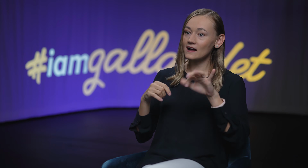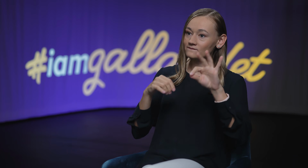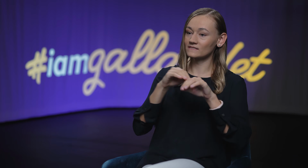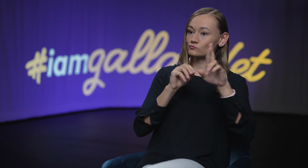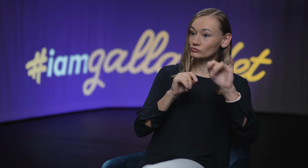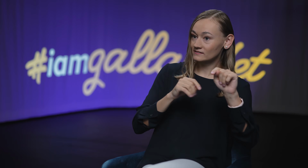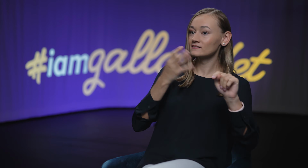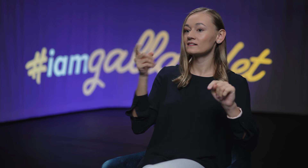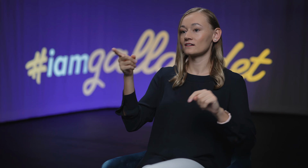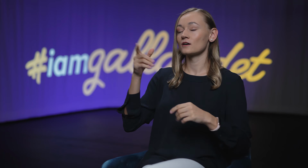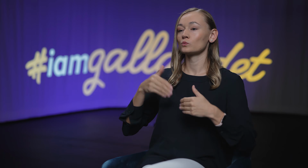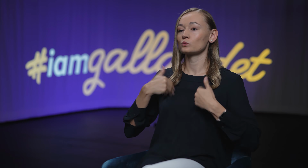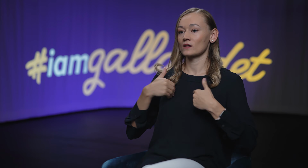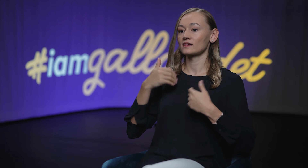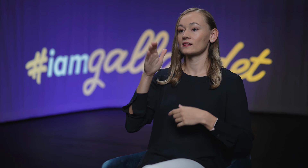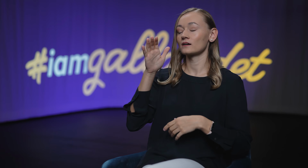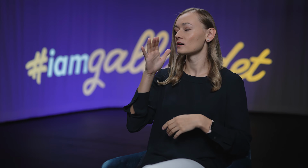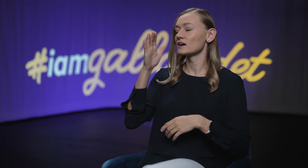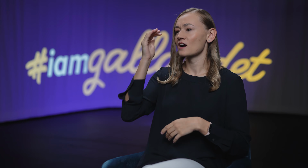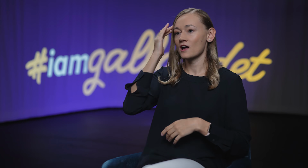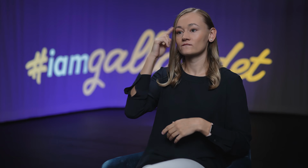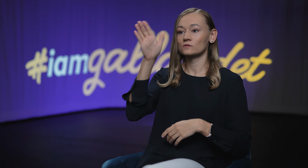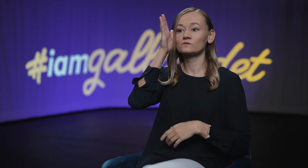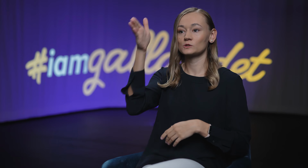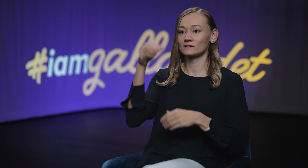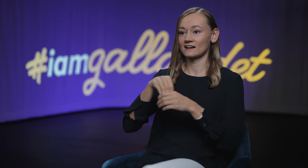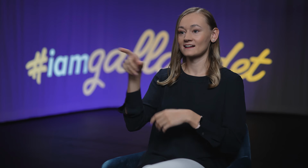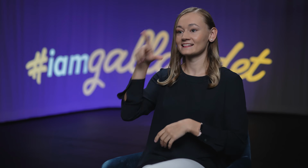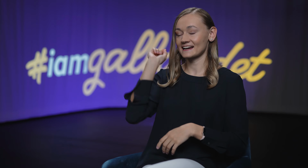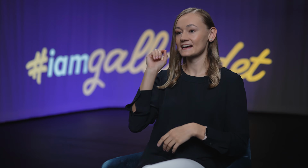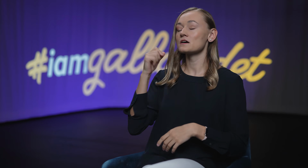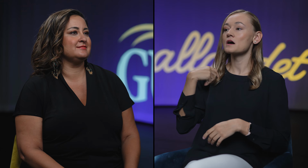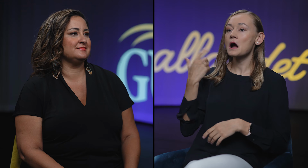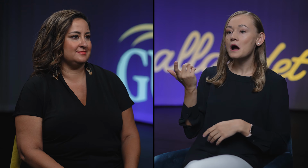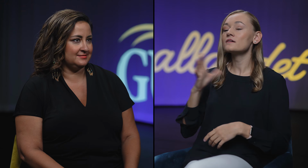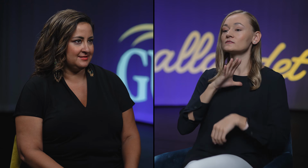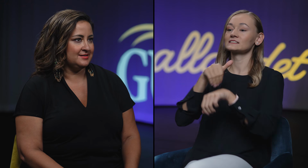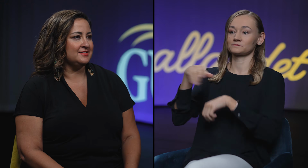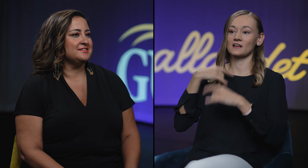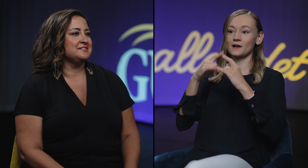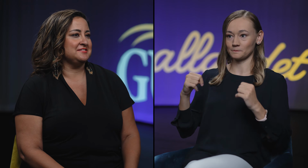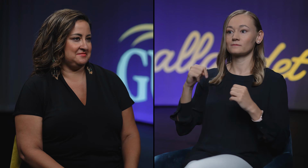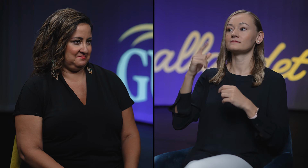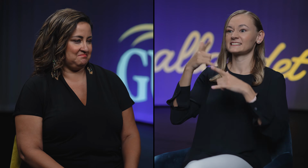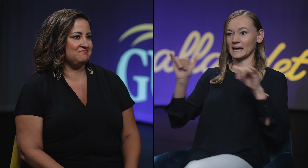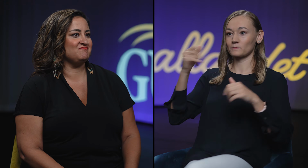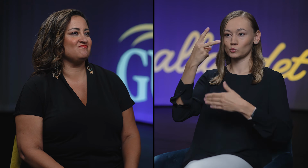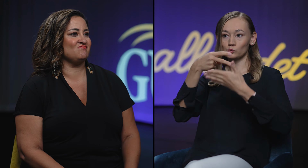camps, EYF at RIT and Youth Knowledge for the Future at Gallaudet. I went to both camps within a span of 2